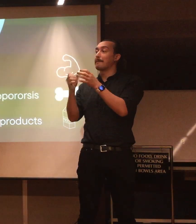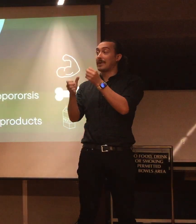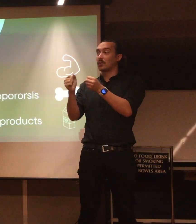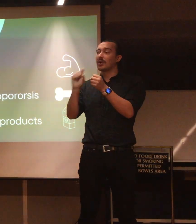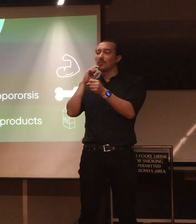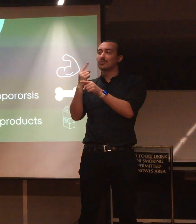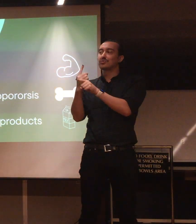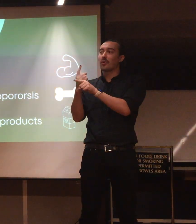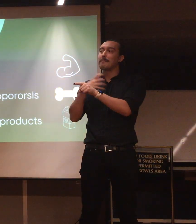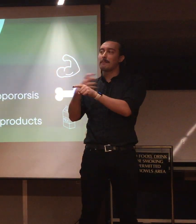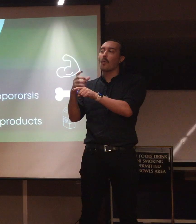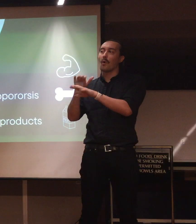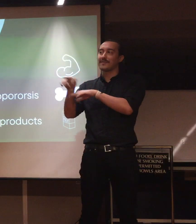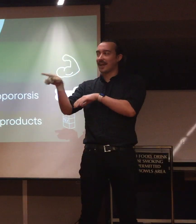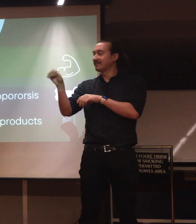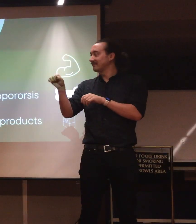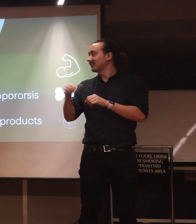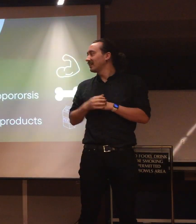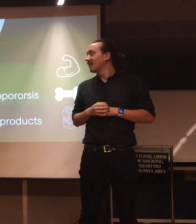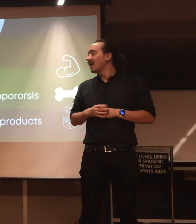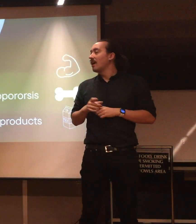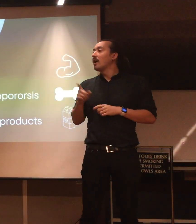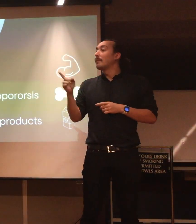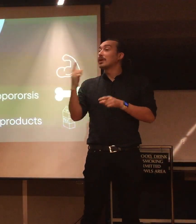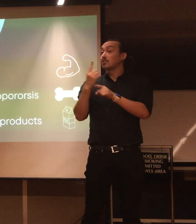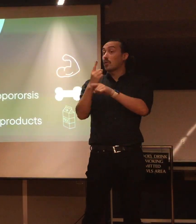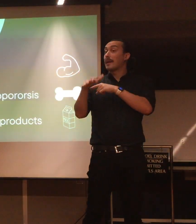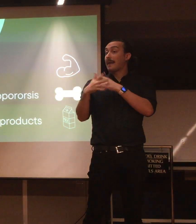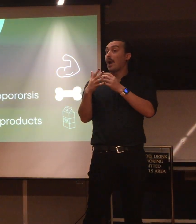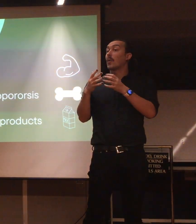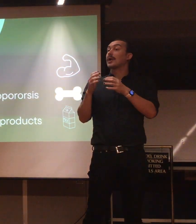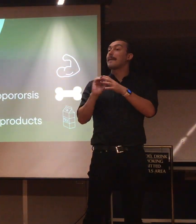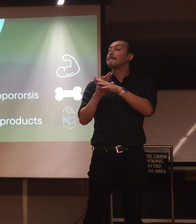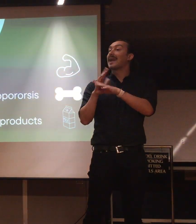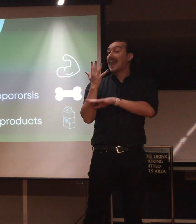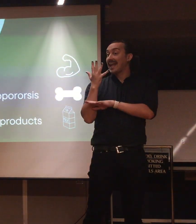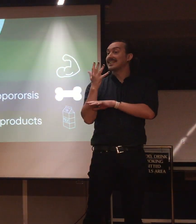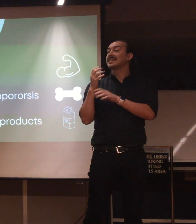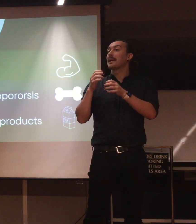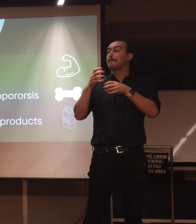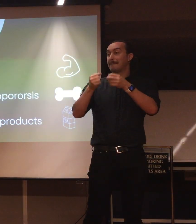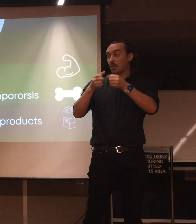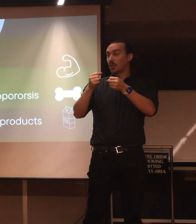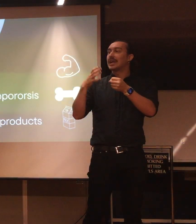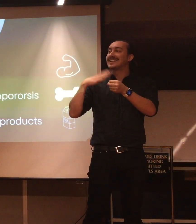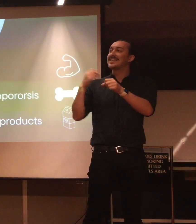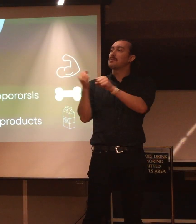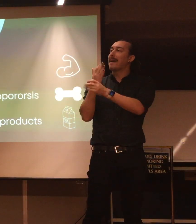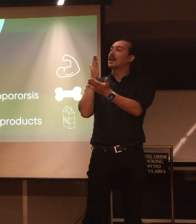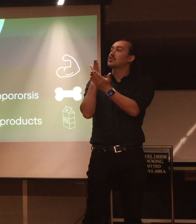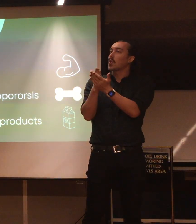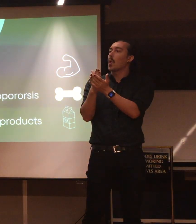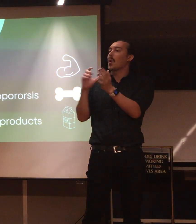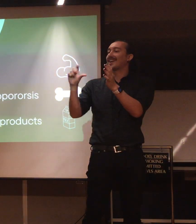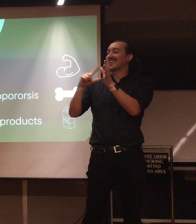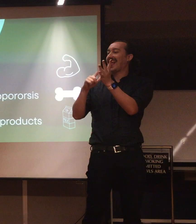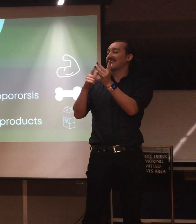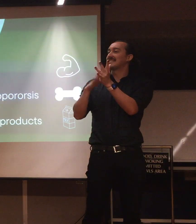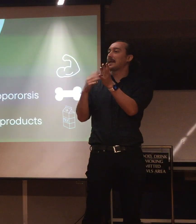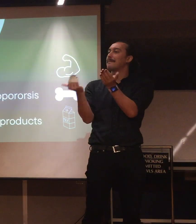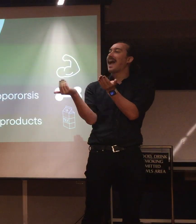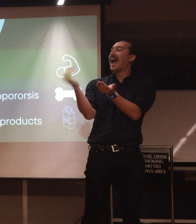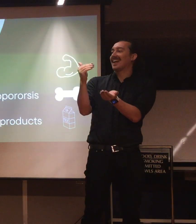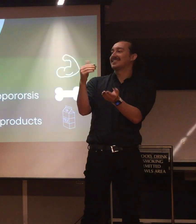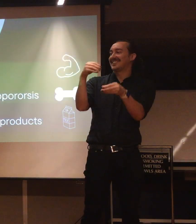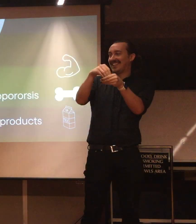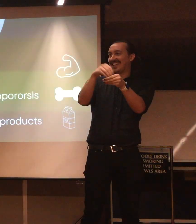in a moment. Just with the plant-based milks, we need to make sure that they have calcium added in. So I'll show